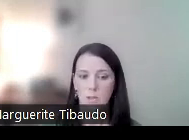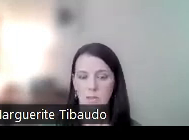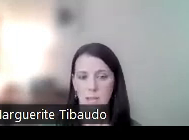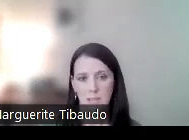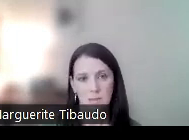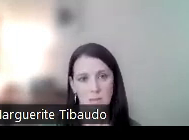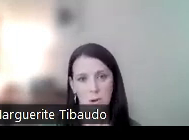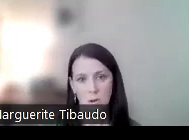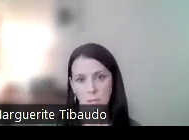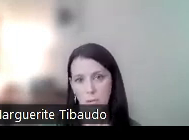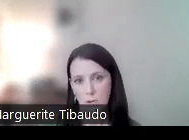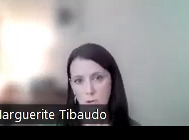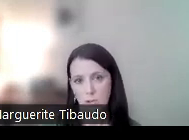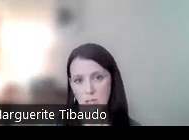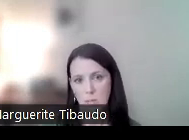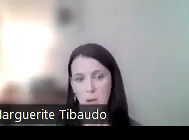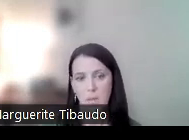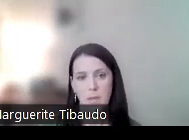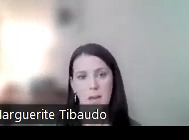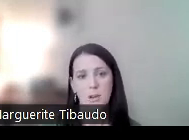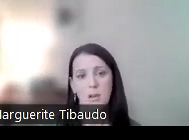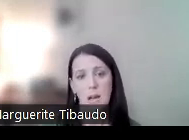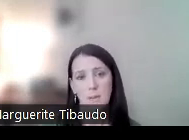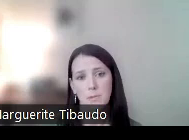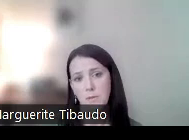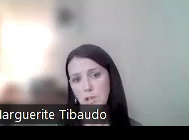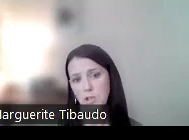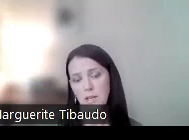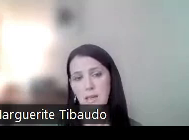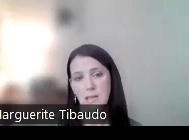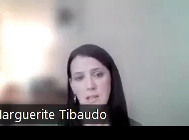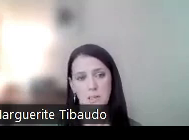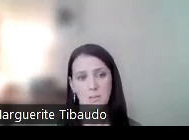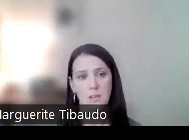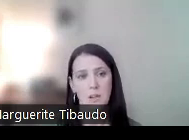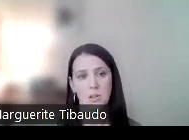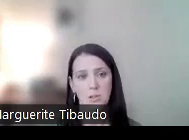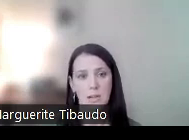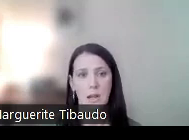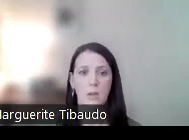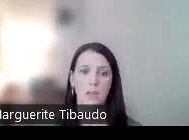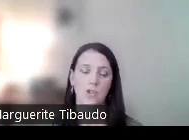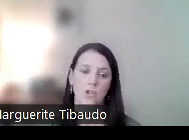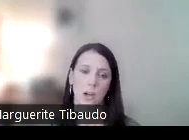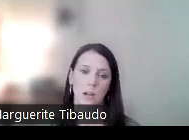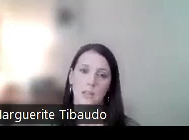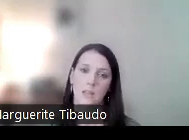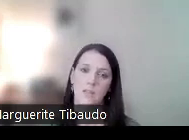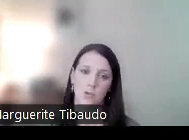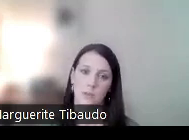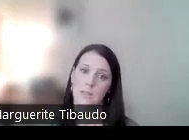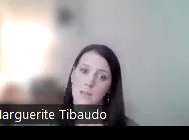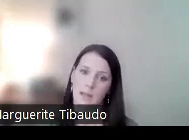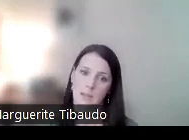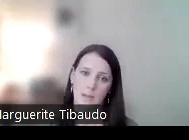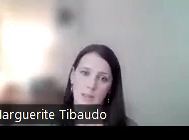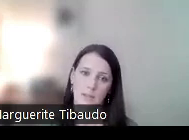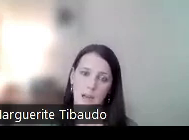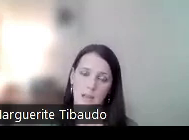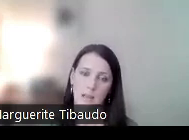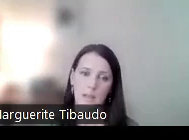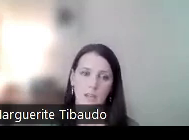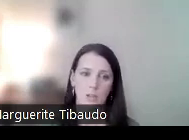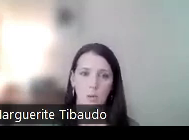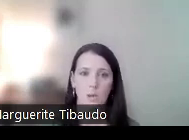is no one-size-fits-all approach. It's about methodical observation and assessment to understand how each child individually is impacted